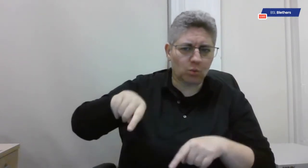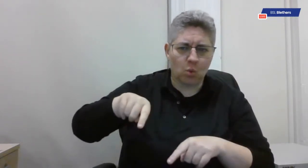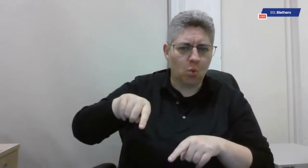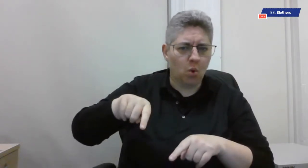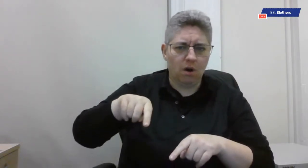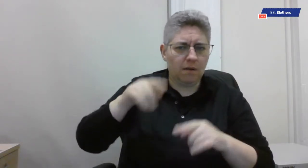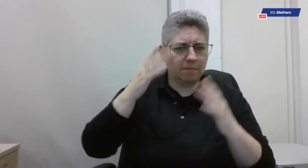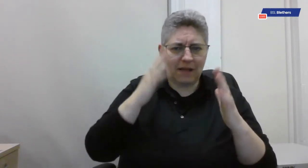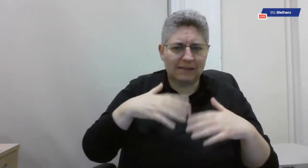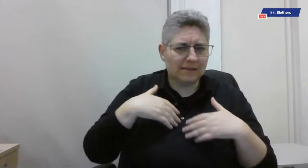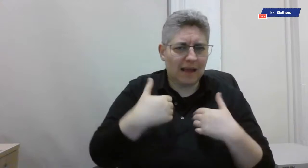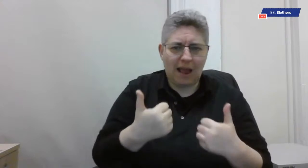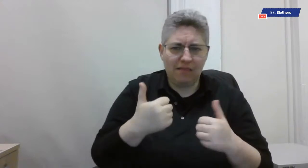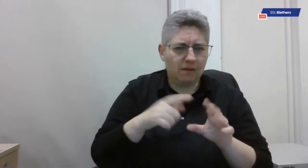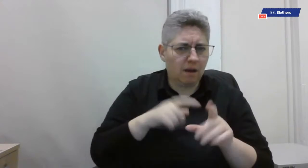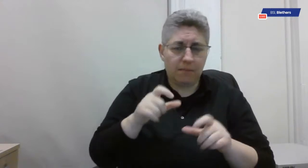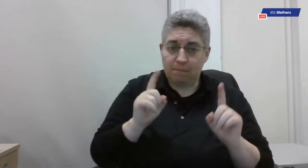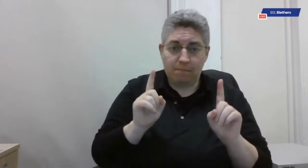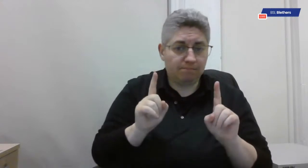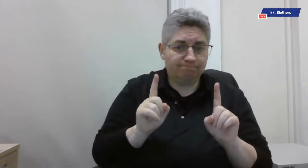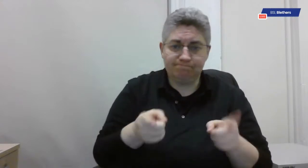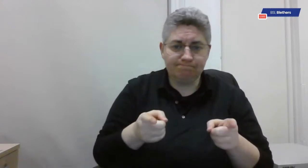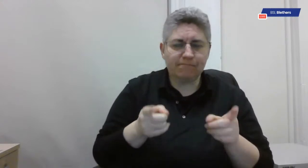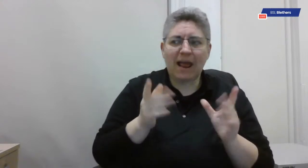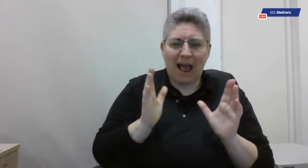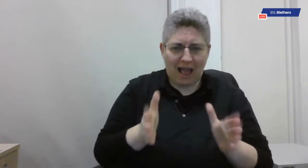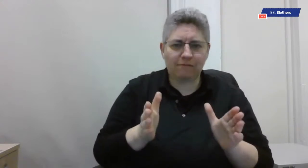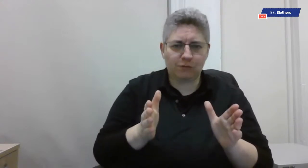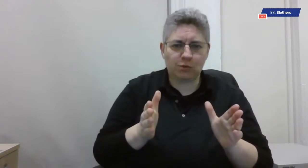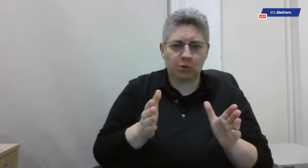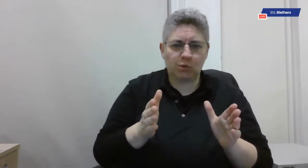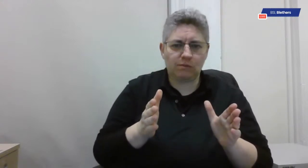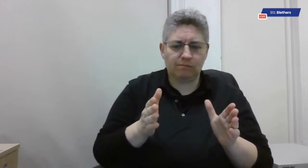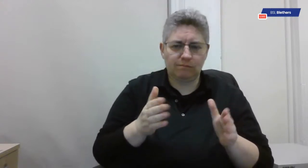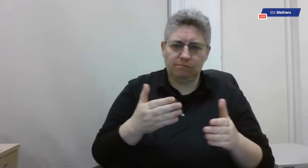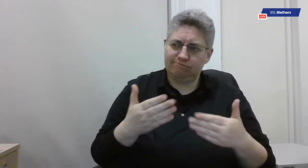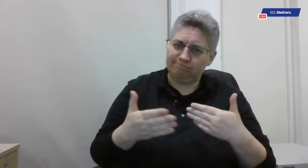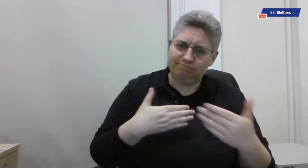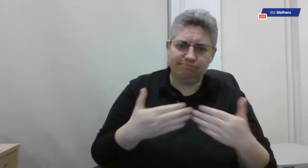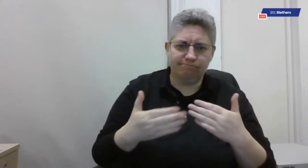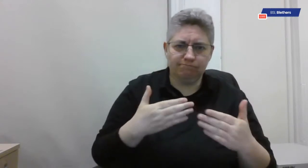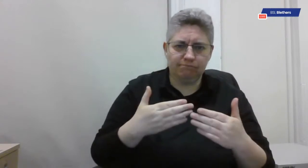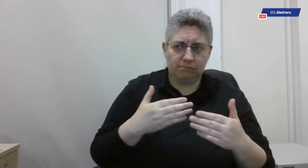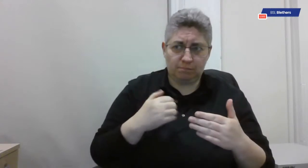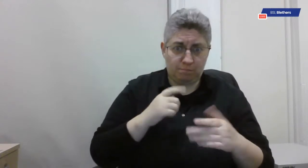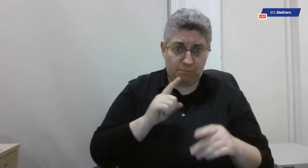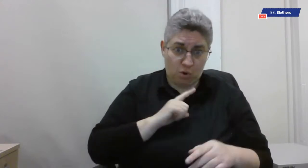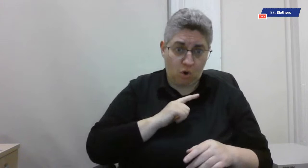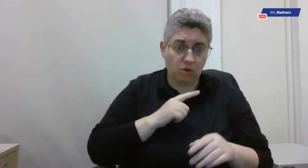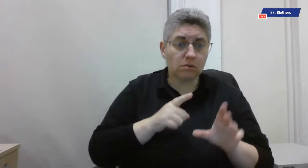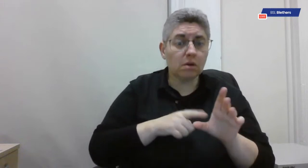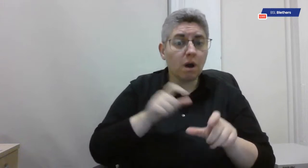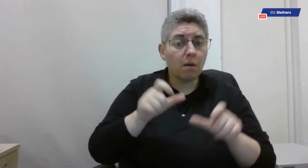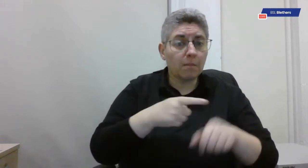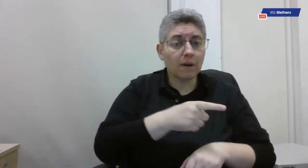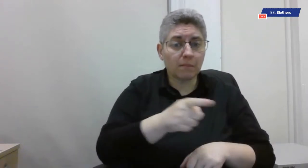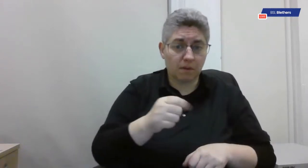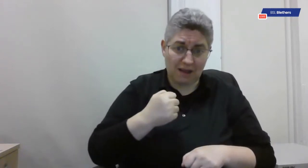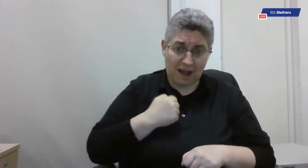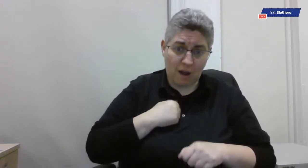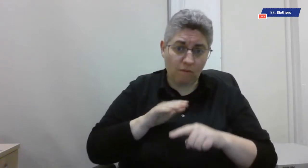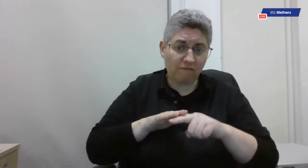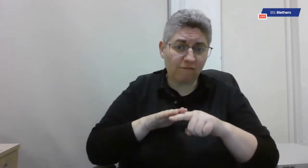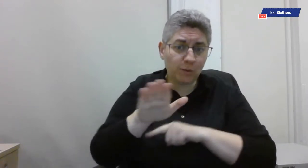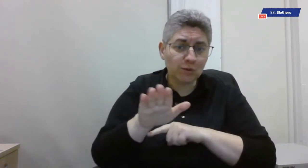about this. We can't ignore it. It's not something that we can just turn away from. We do have to